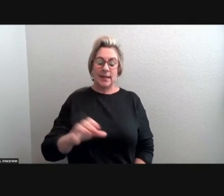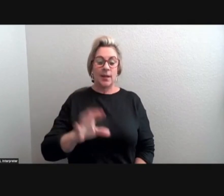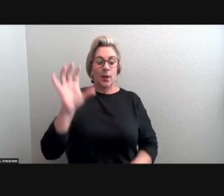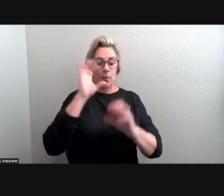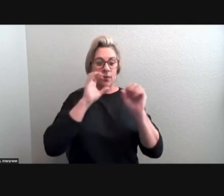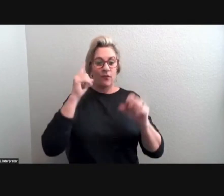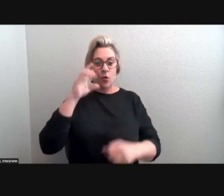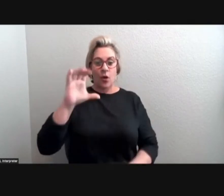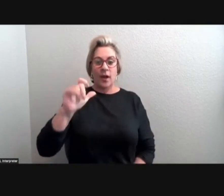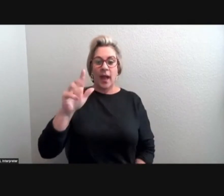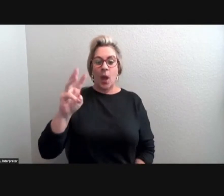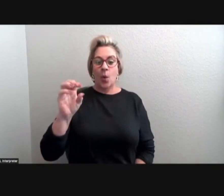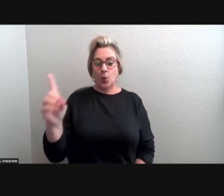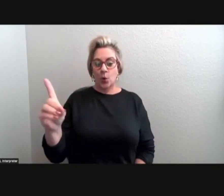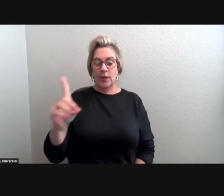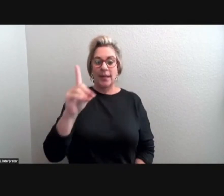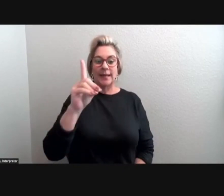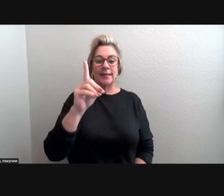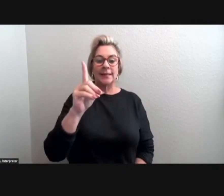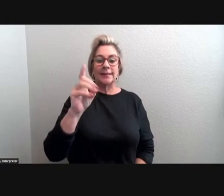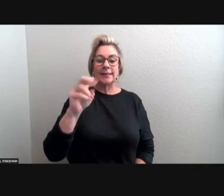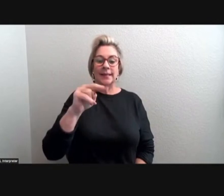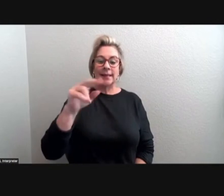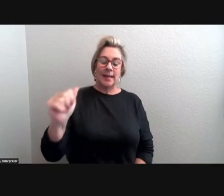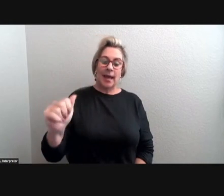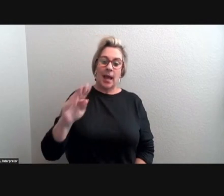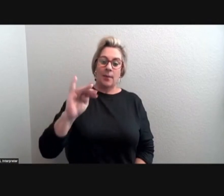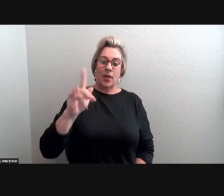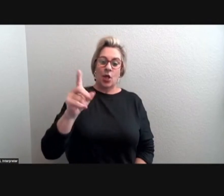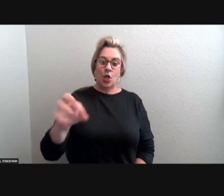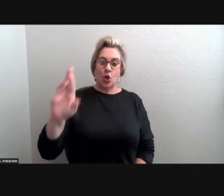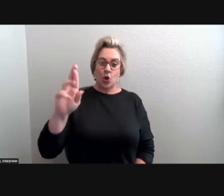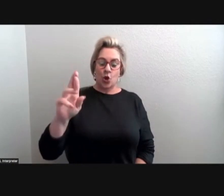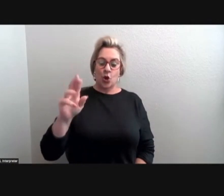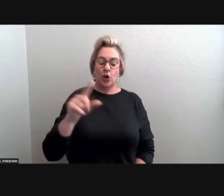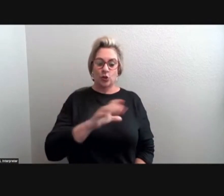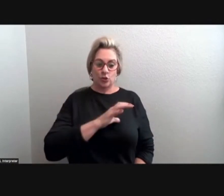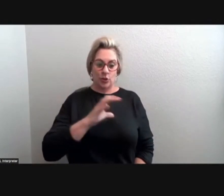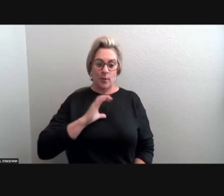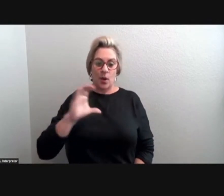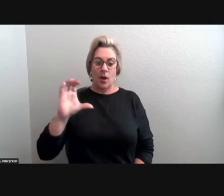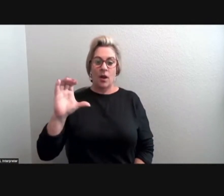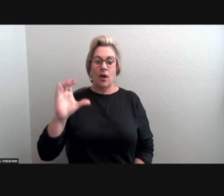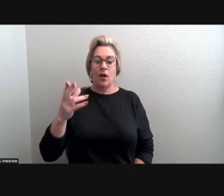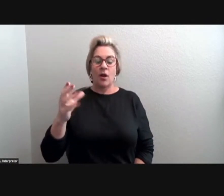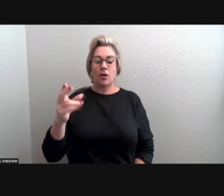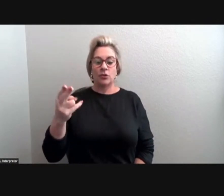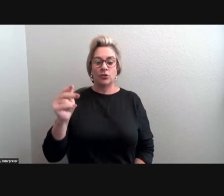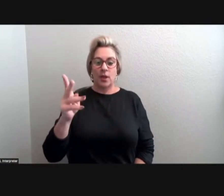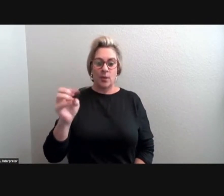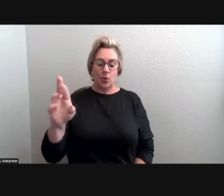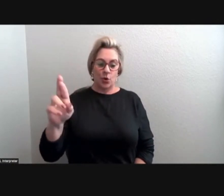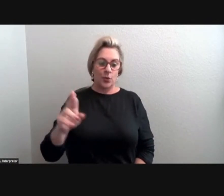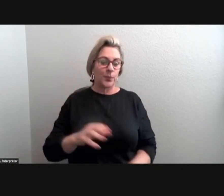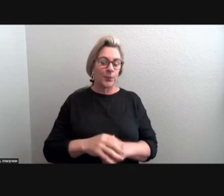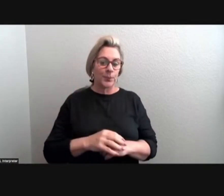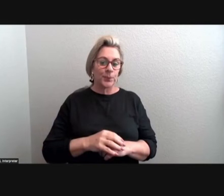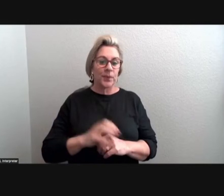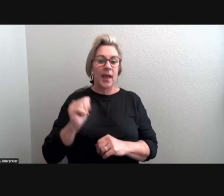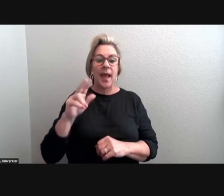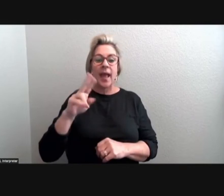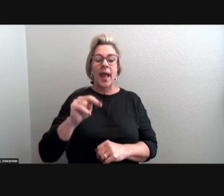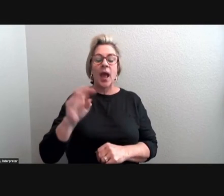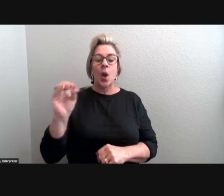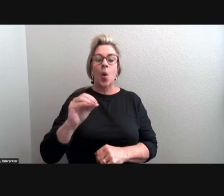for Calwood, Dina Miller, executive director of the Superior Chamber of Commerce, Ann O'Connell,